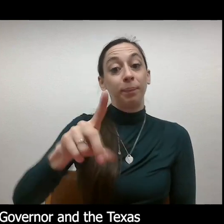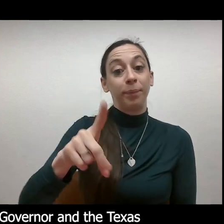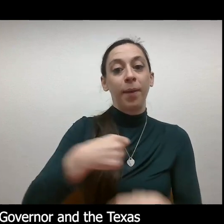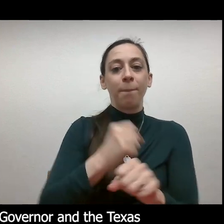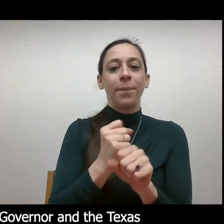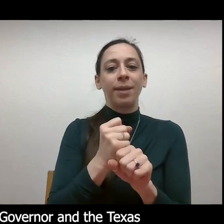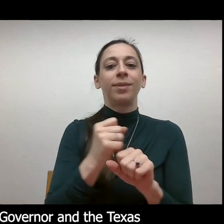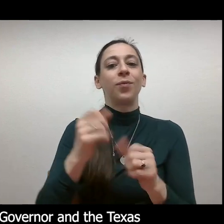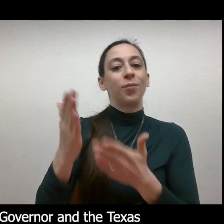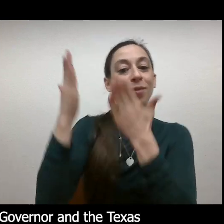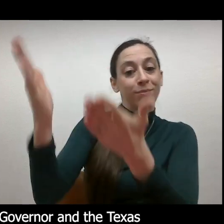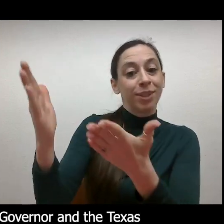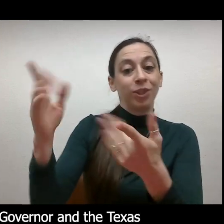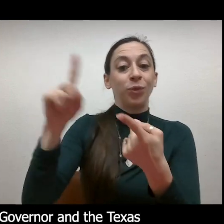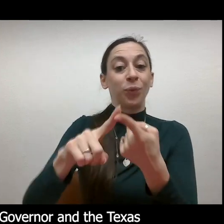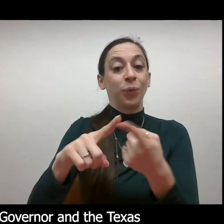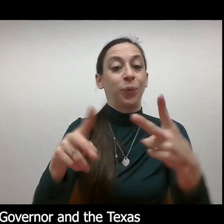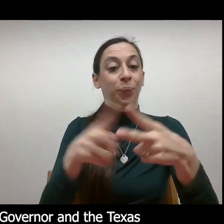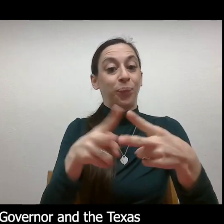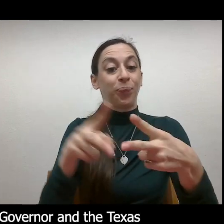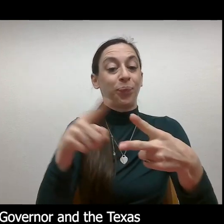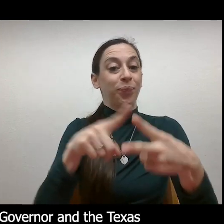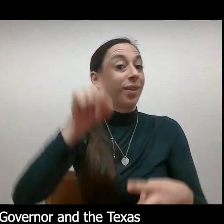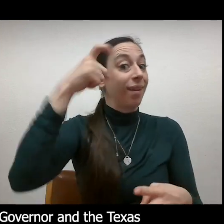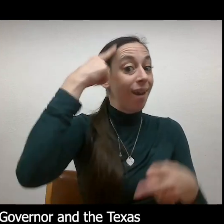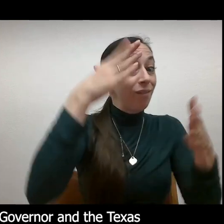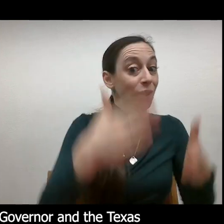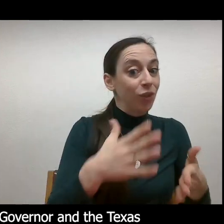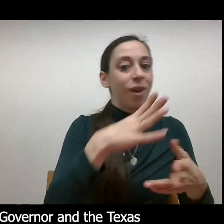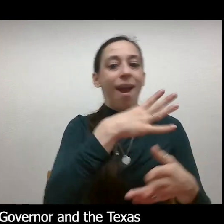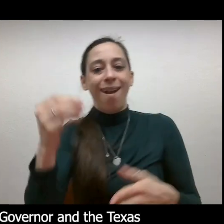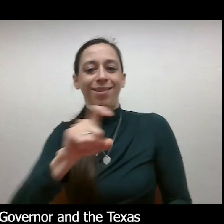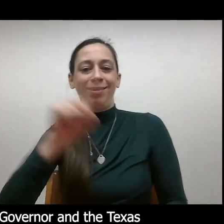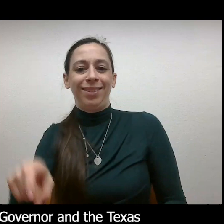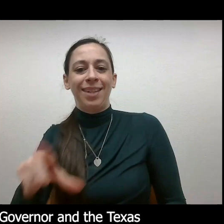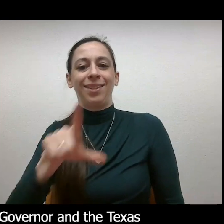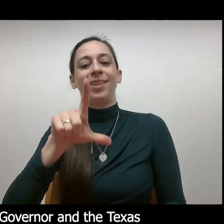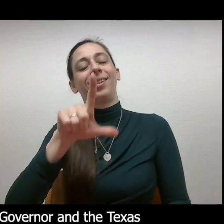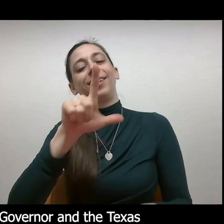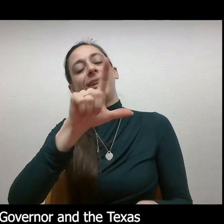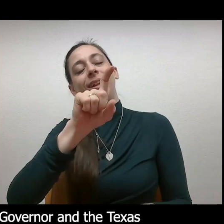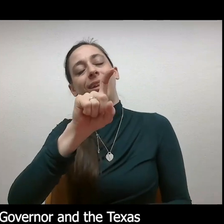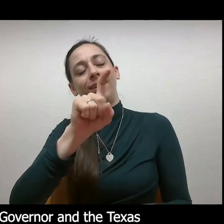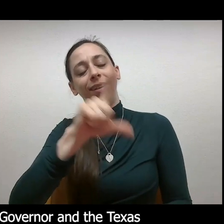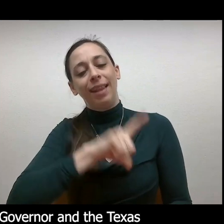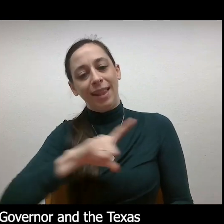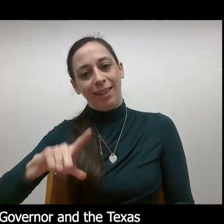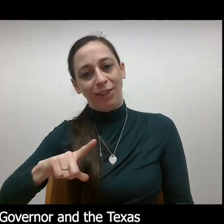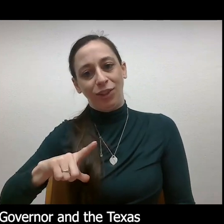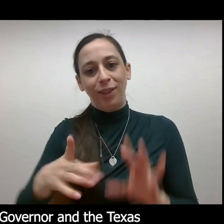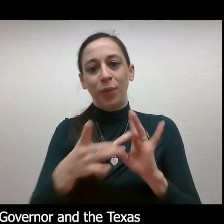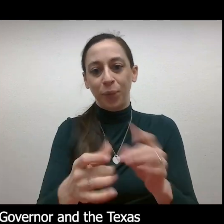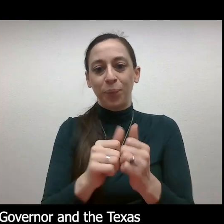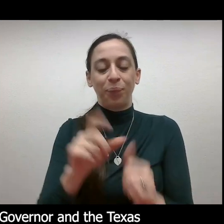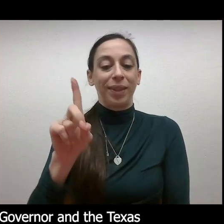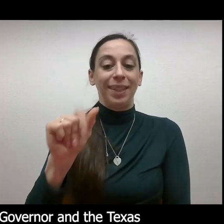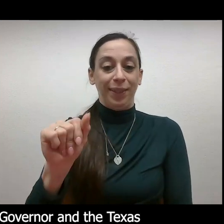GCPD makes recommendations to the governor and the Texas legislature on disability